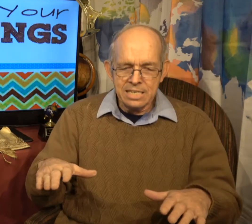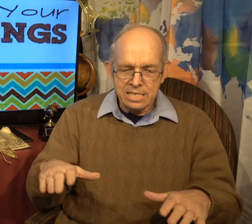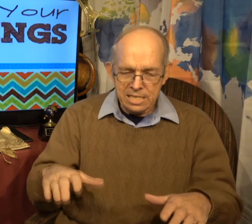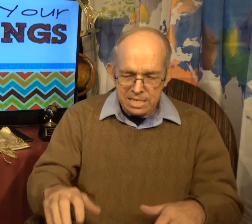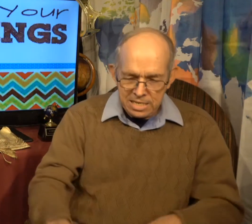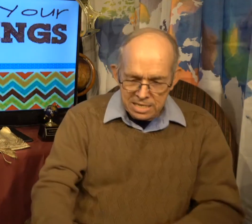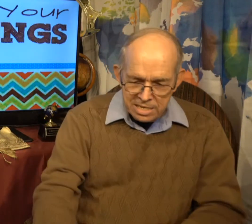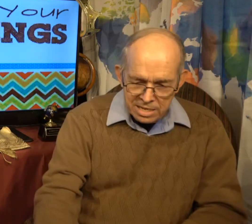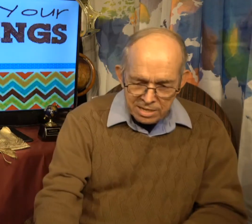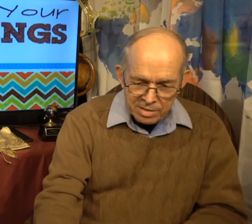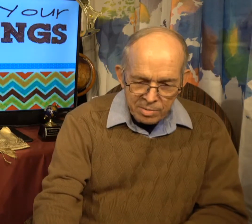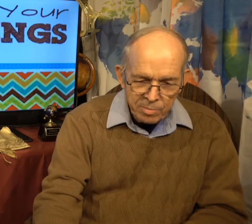blessings.